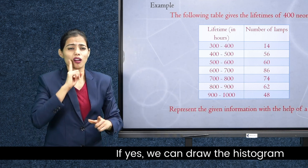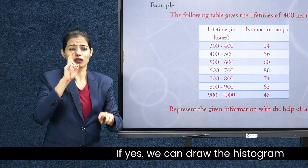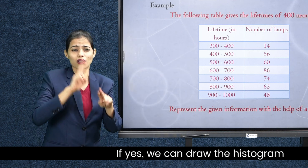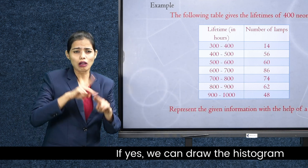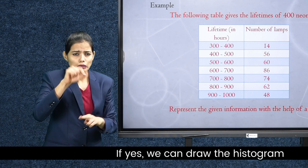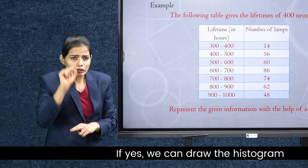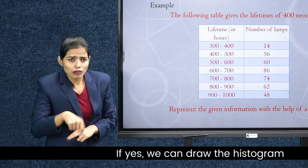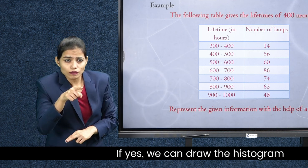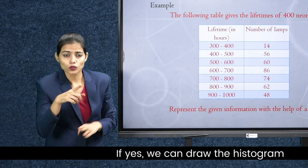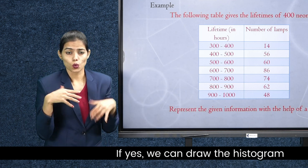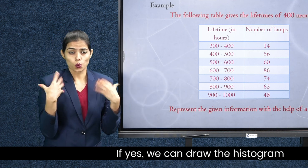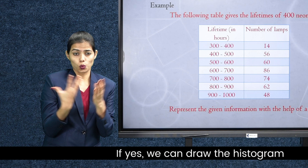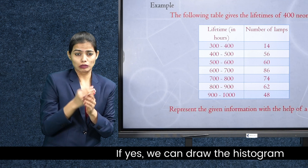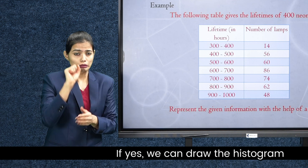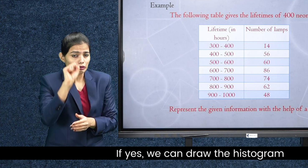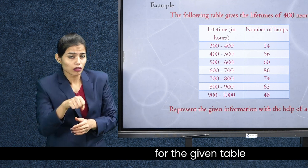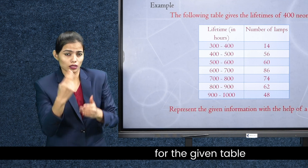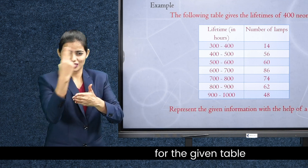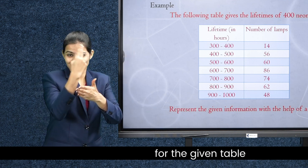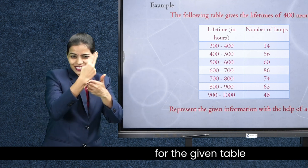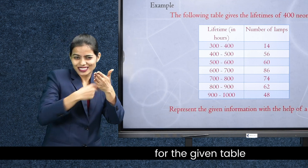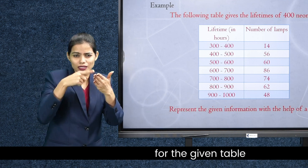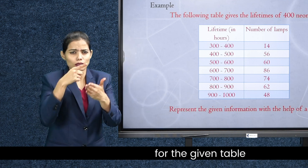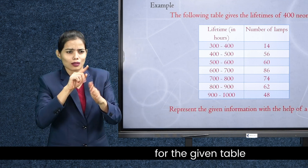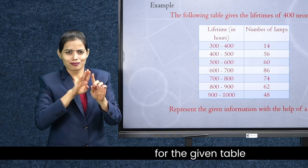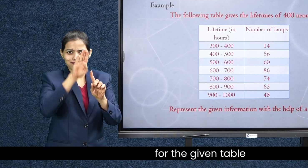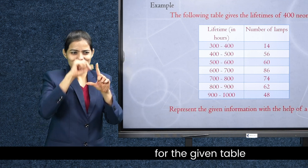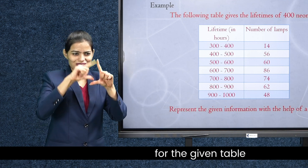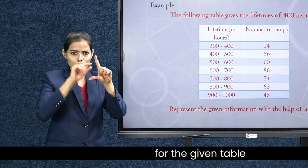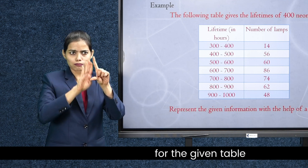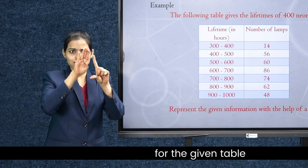If yes, we can draw the histogram for the given table.